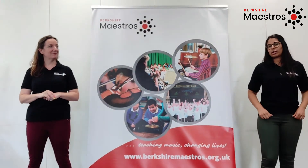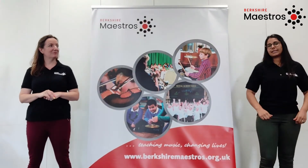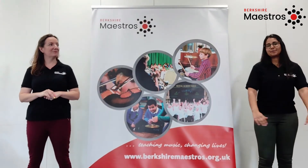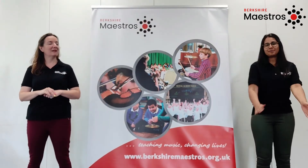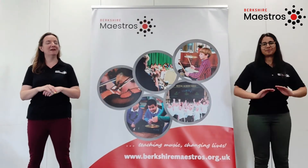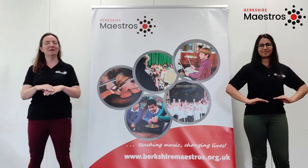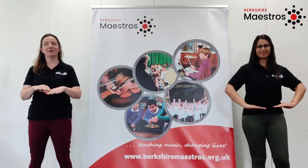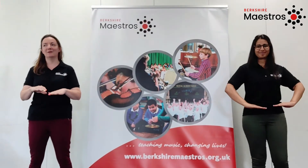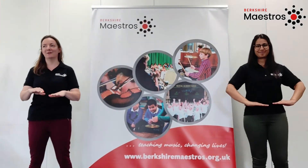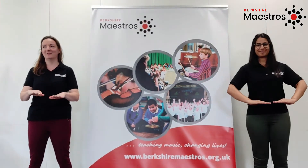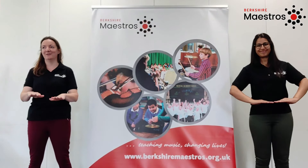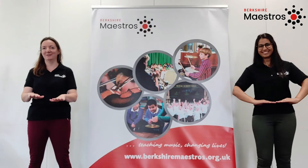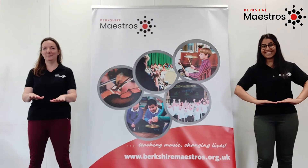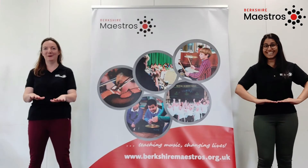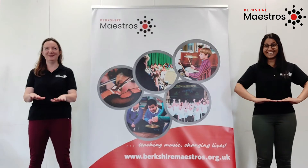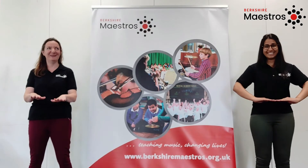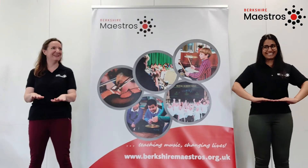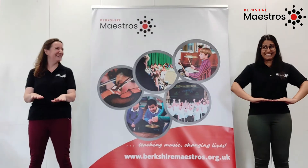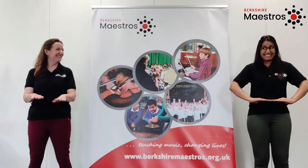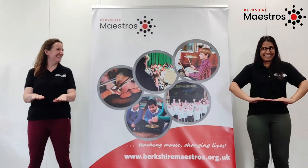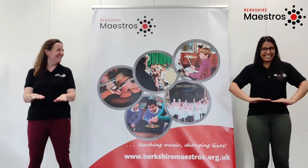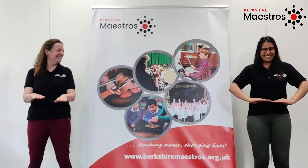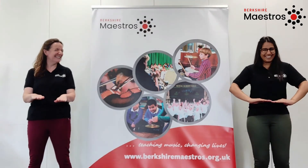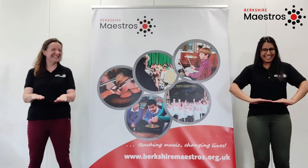chocolate. Oh, no wonder. Here we go.